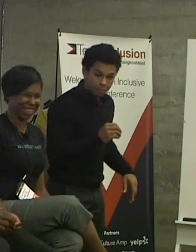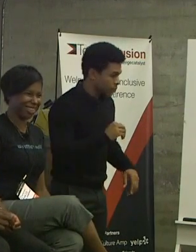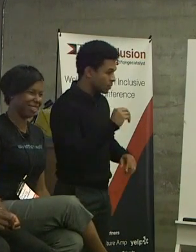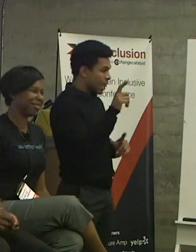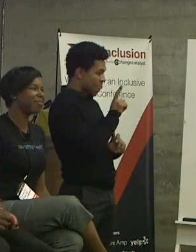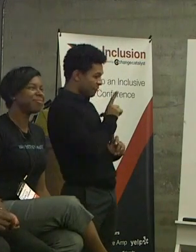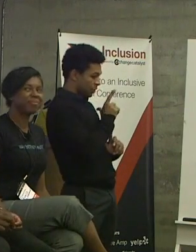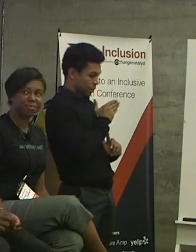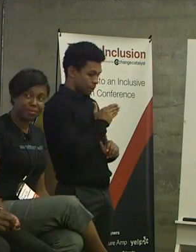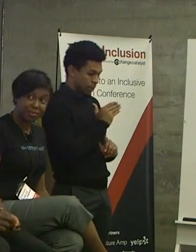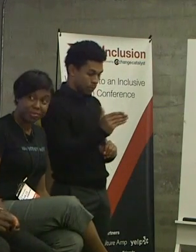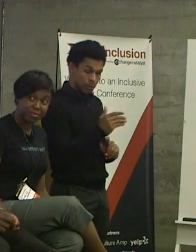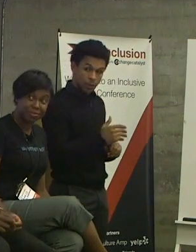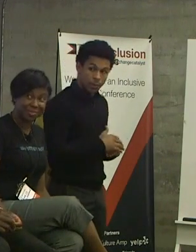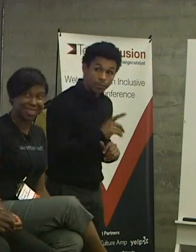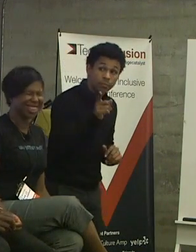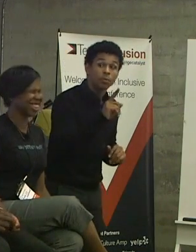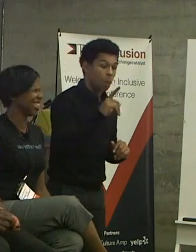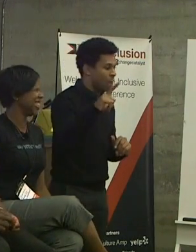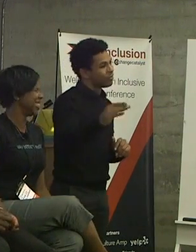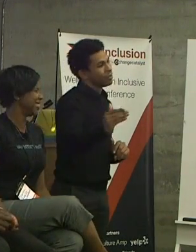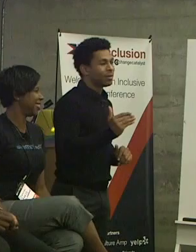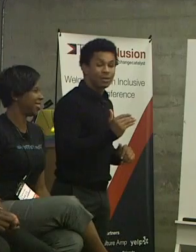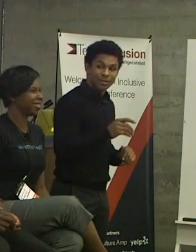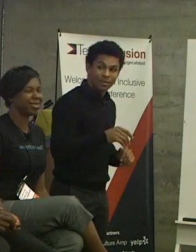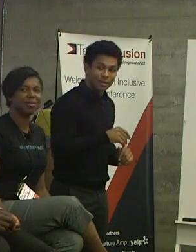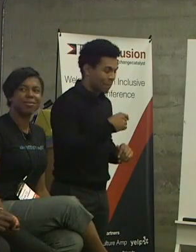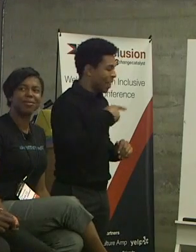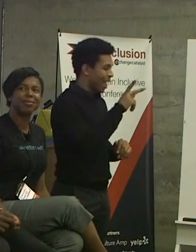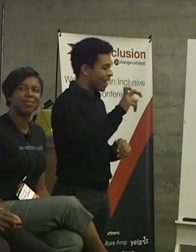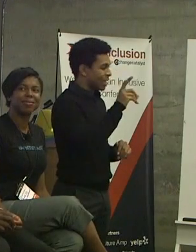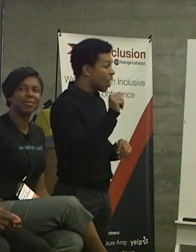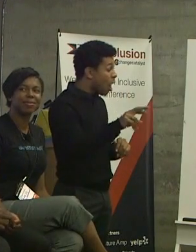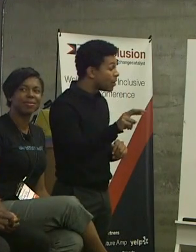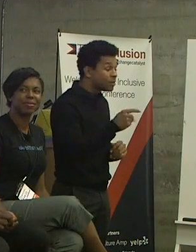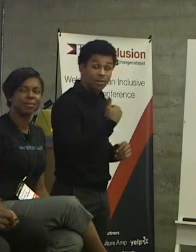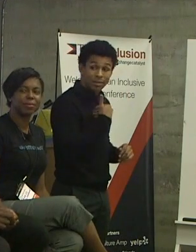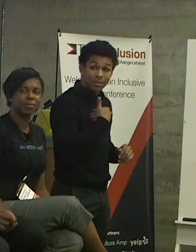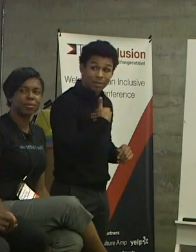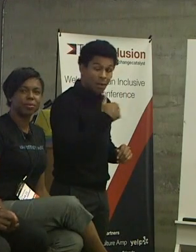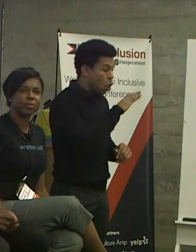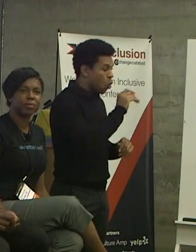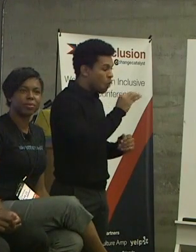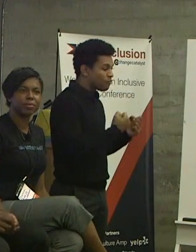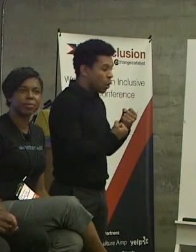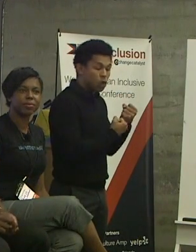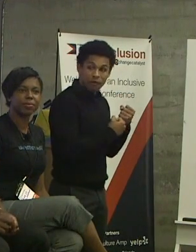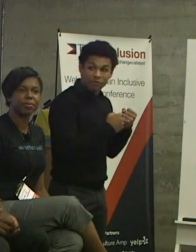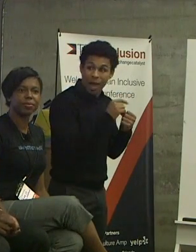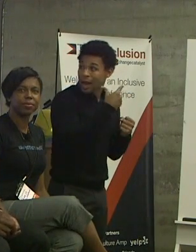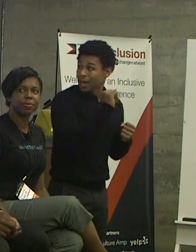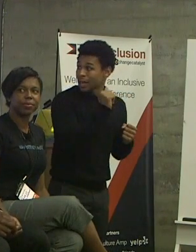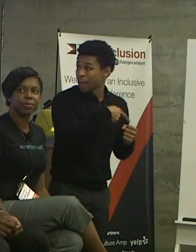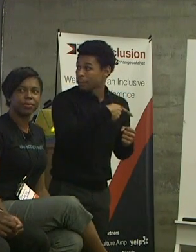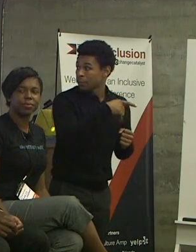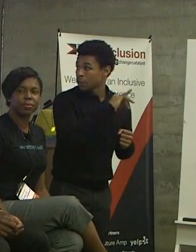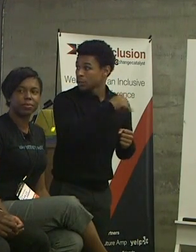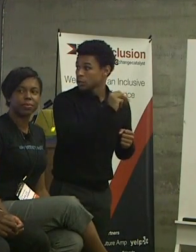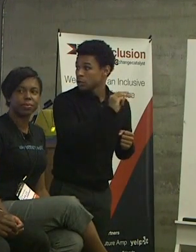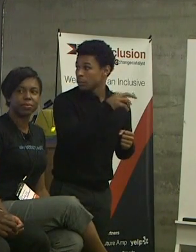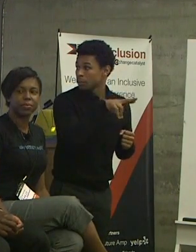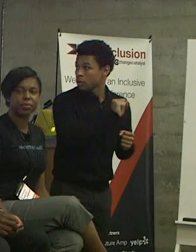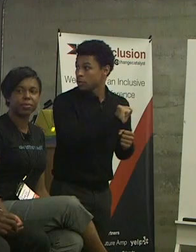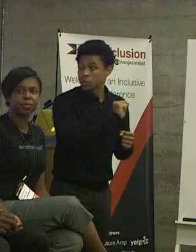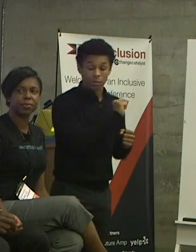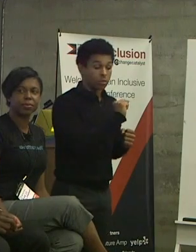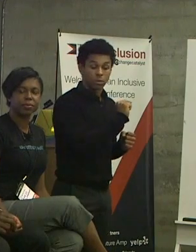down. Hi, I'm KedarKédar. I'm the co-founder of GapJumpers. And the problem we're